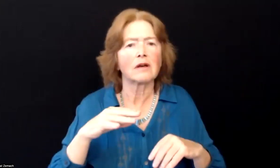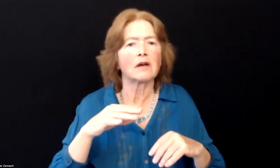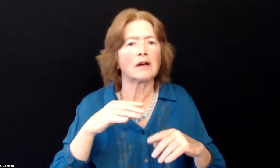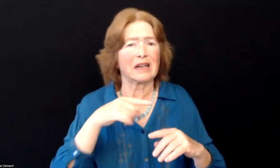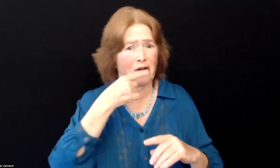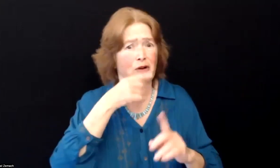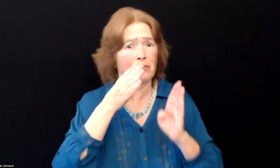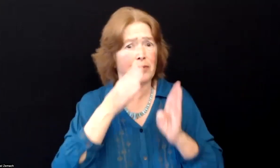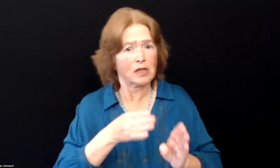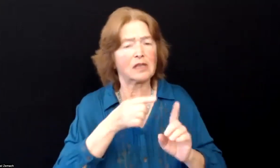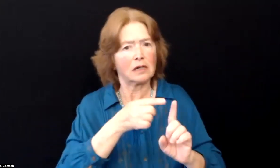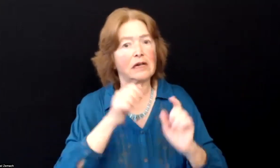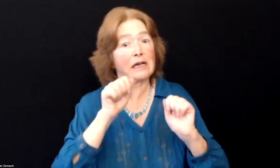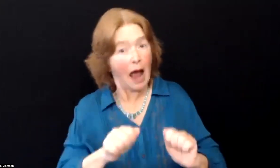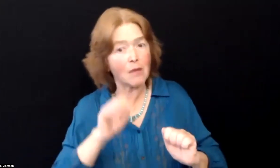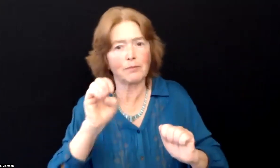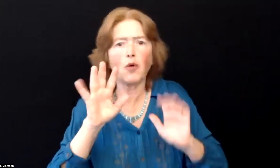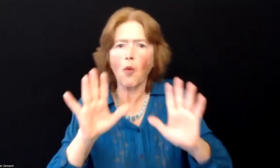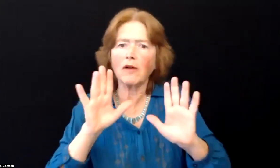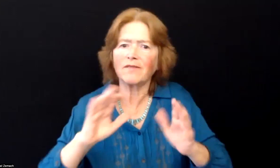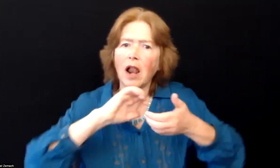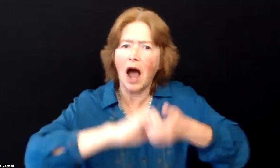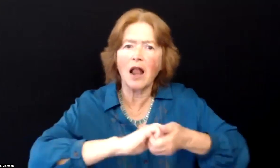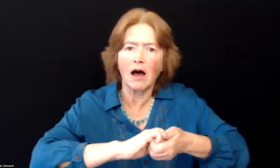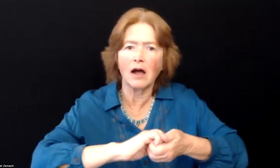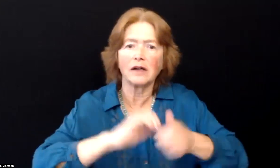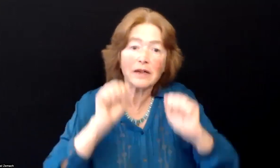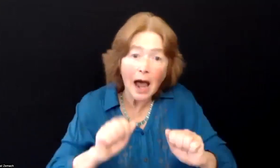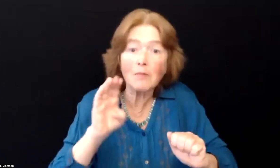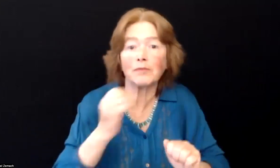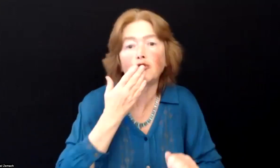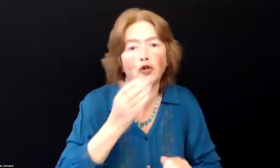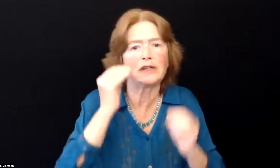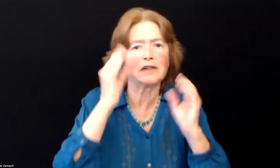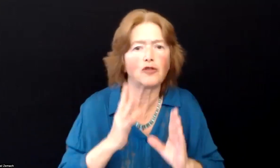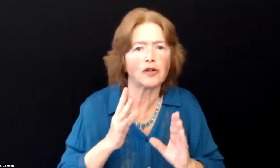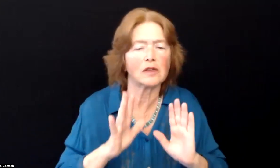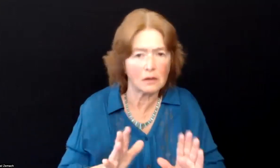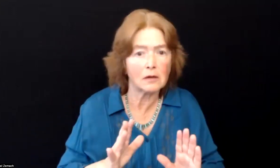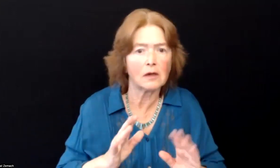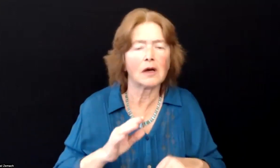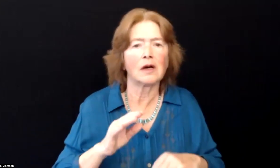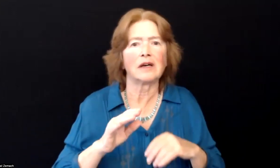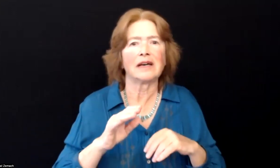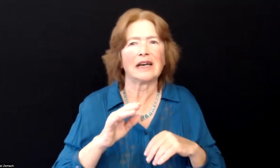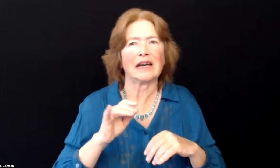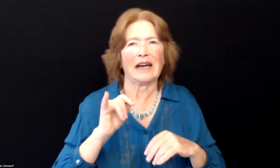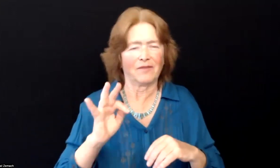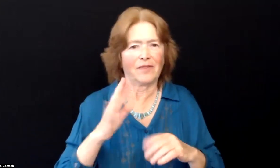Gallaudet, a hearing person can be a wonderful ally and can be a wonderful teacher if they have